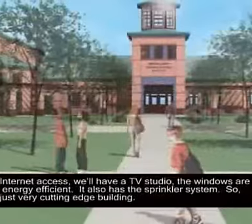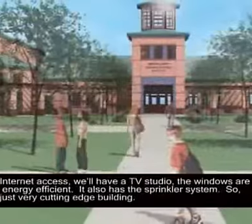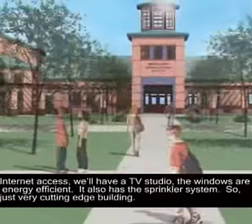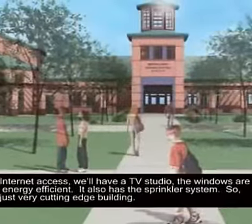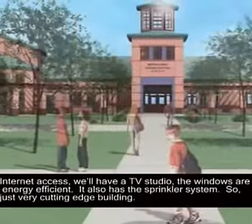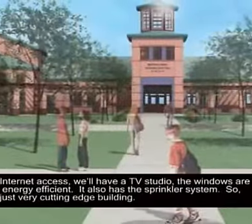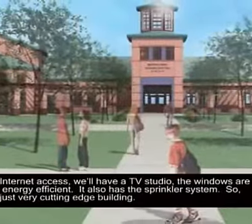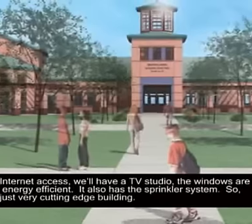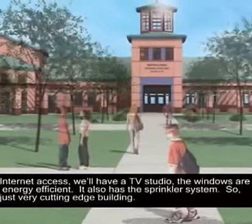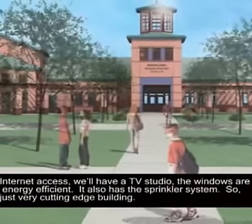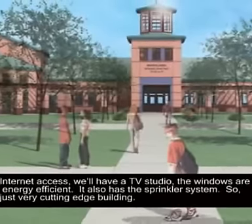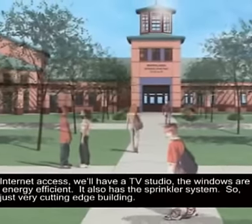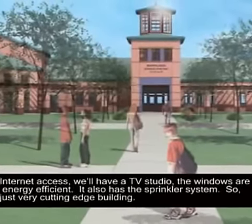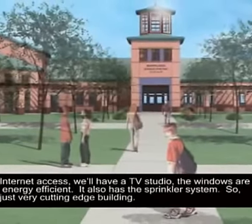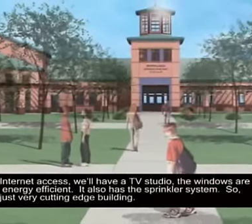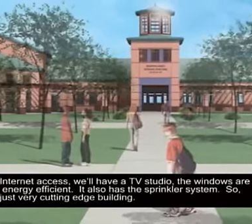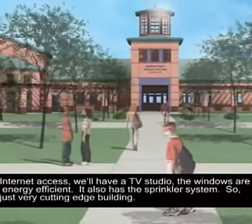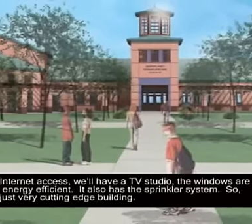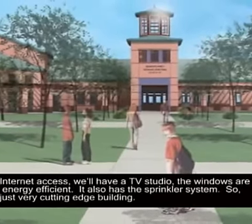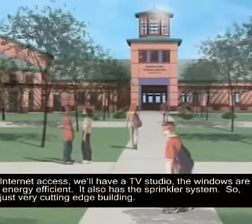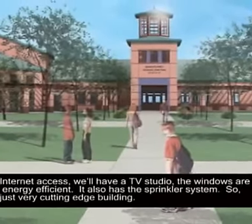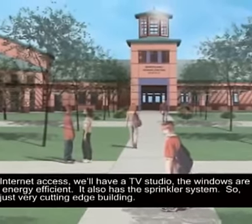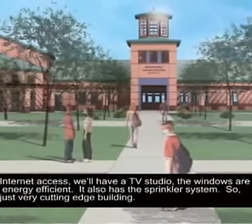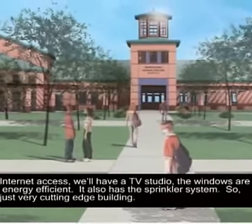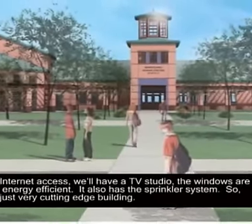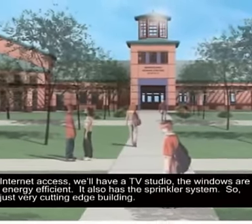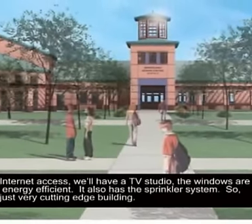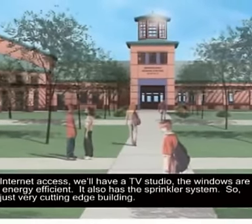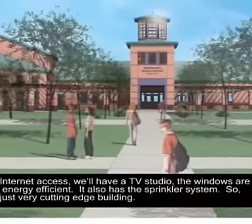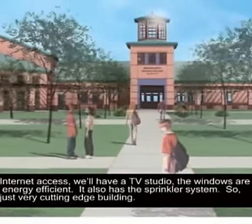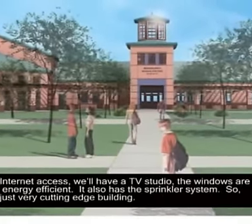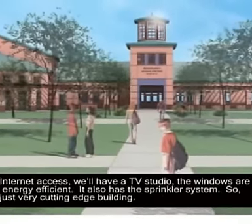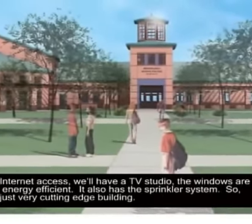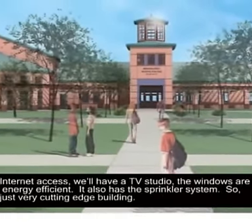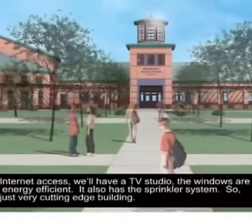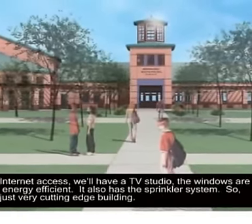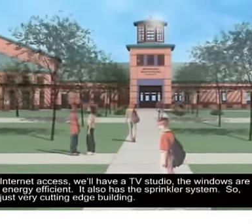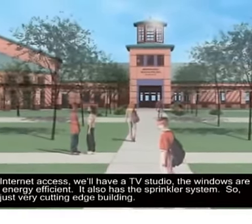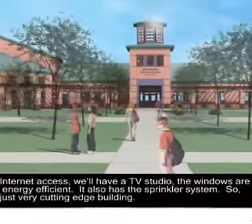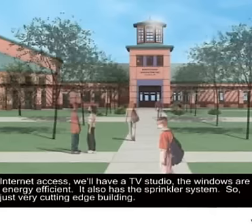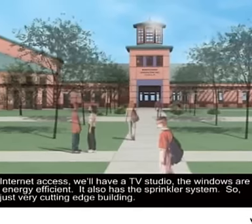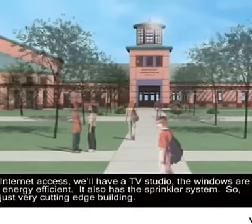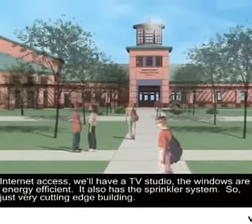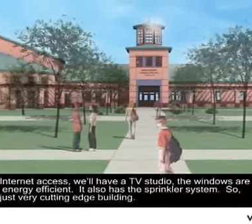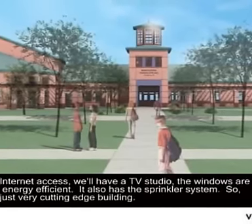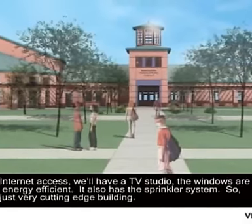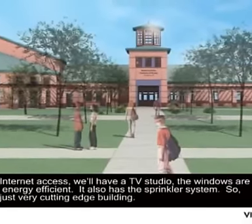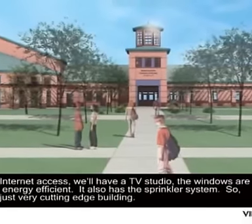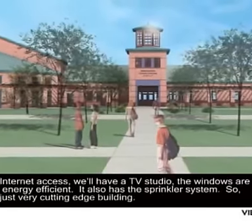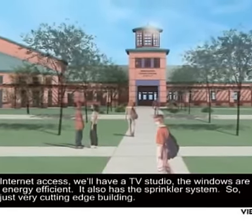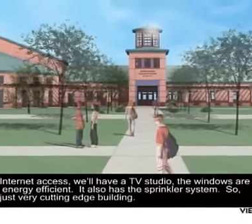Internet access. We'll have a TV studio. The windows are energy efficient. Also has the sprinkler